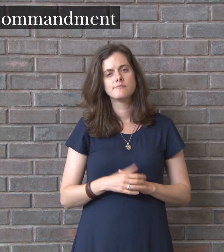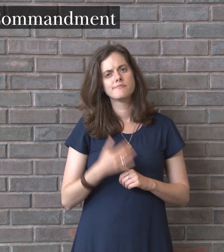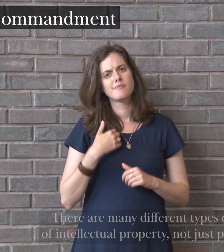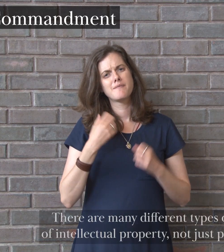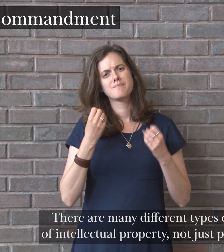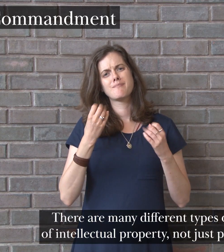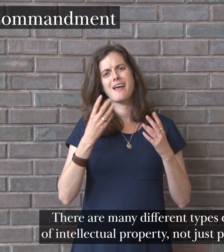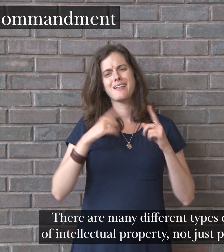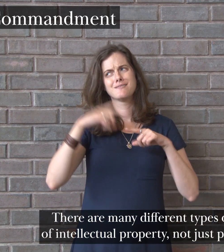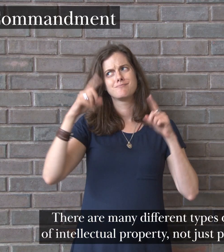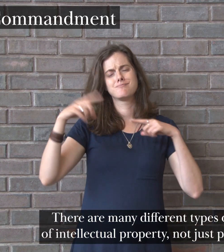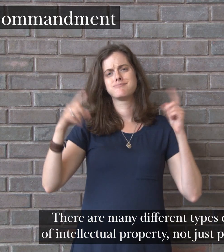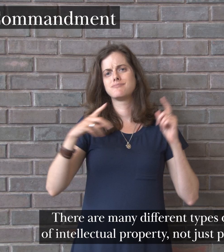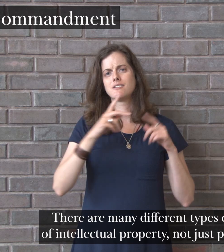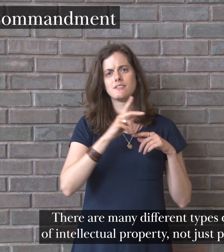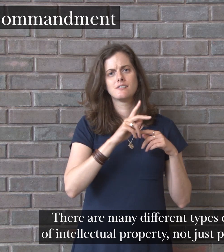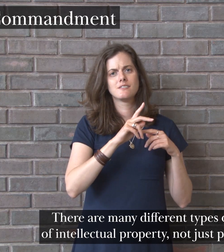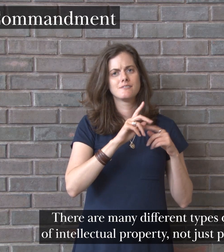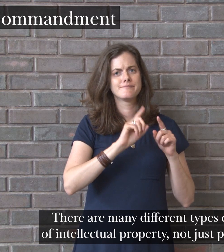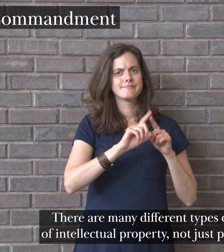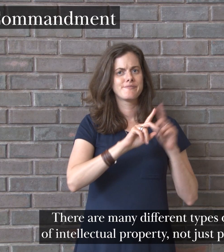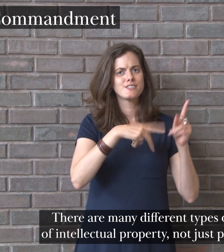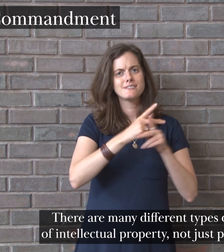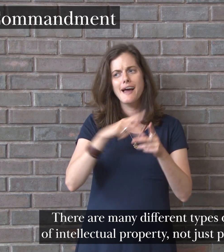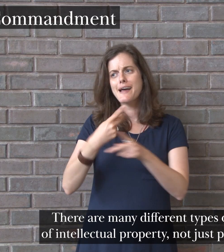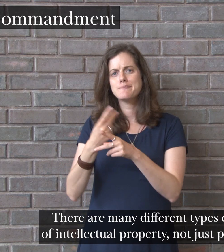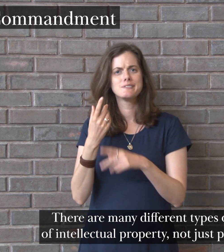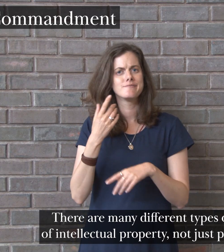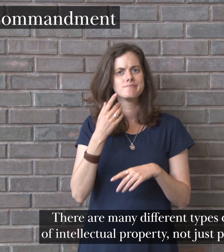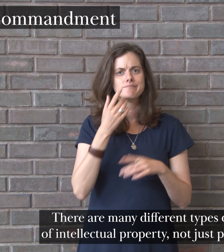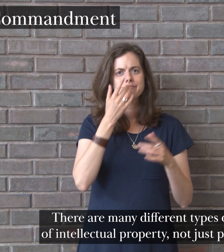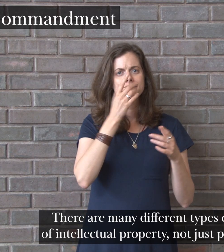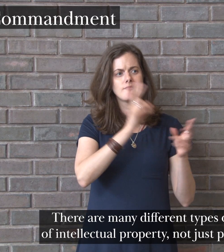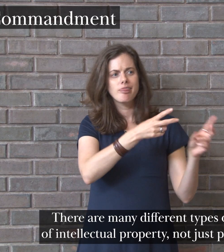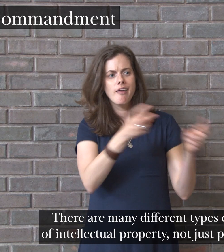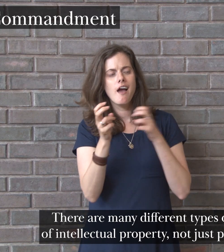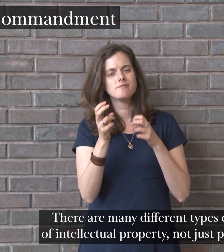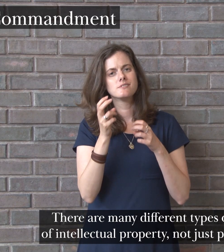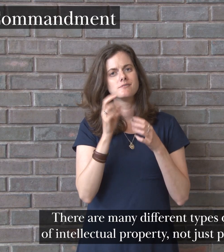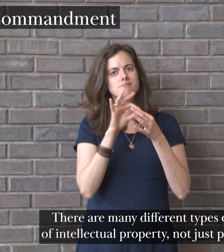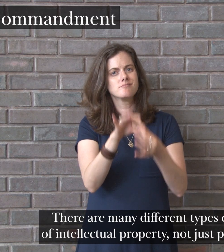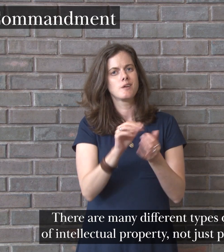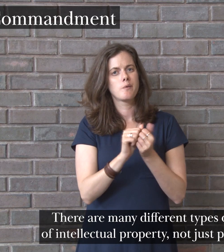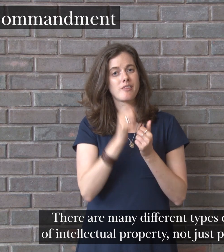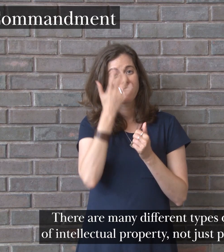There are many different types of thefts of intellectual property, not just plagiarism.